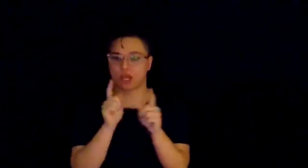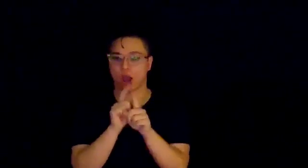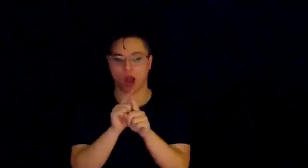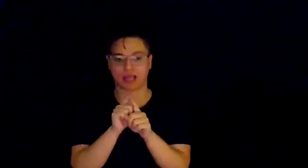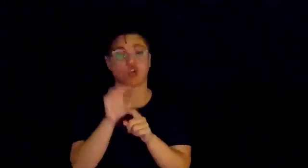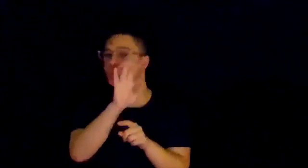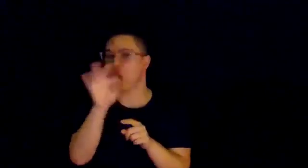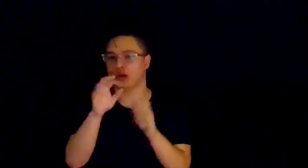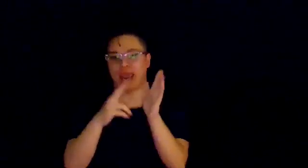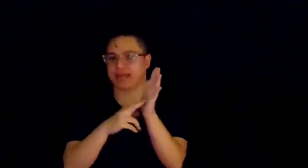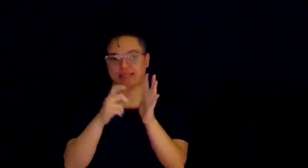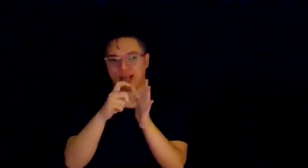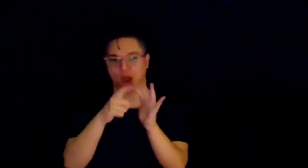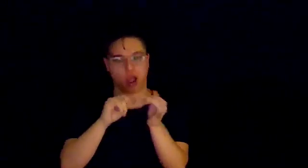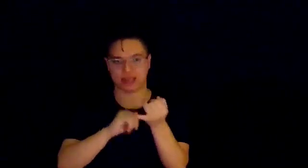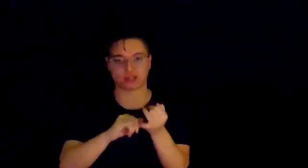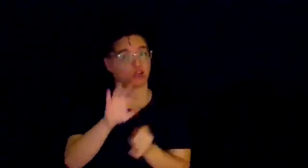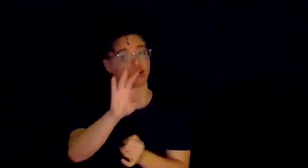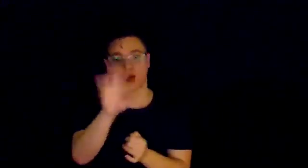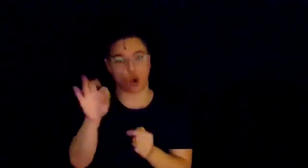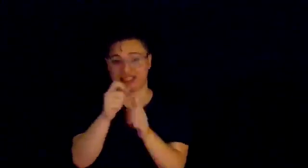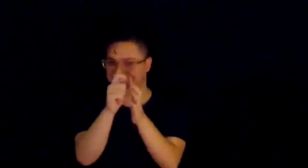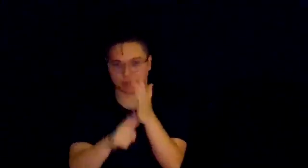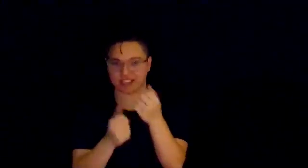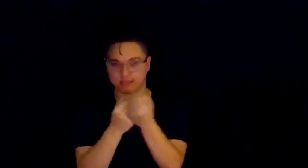ask questions about supports like,